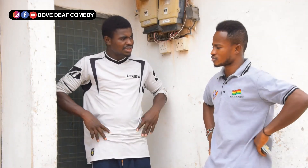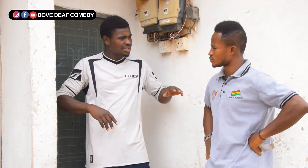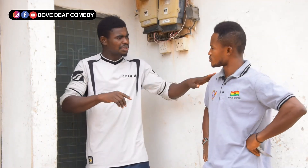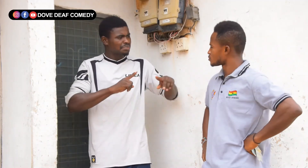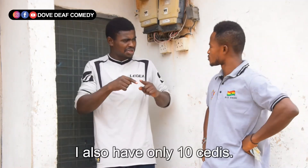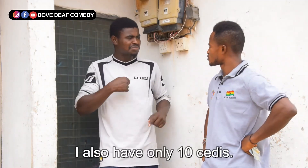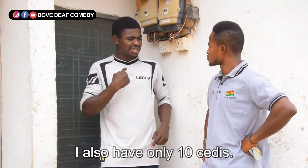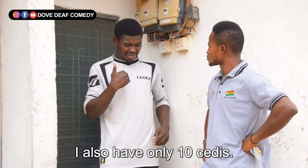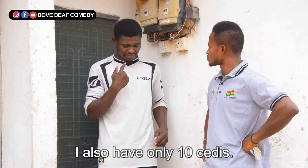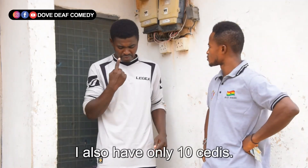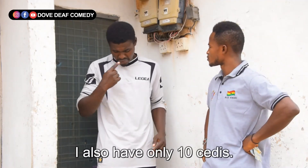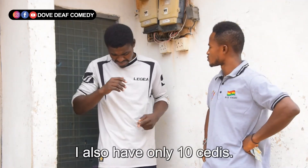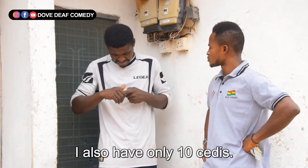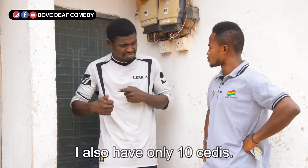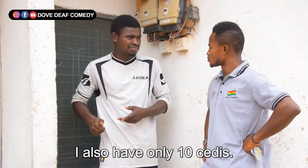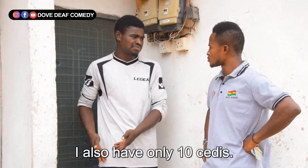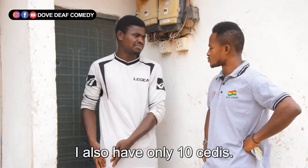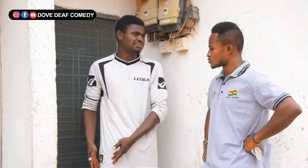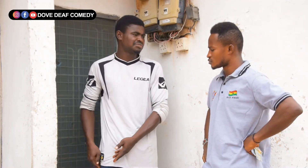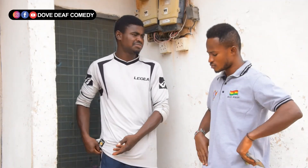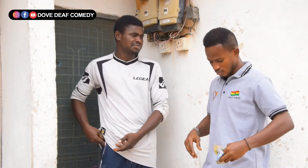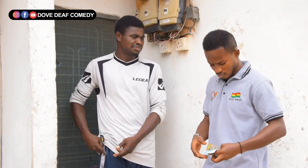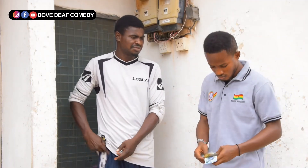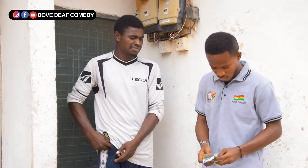I also have only 10 cheddars.